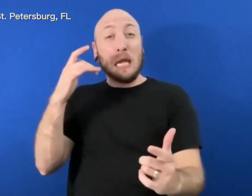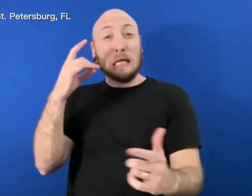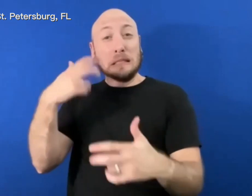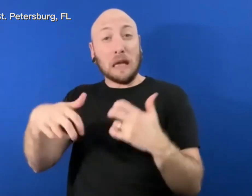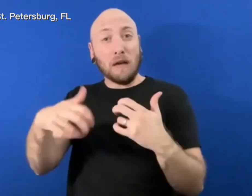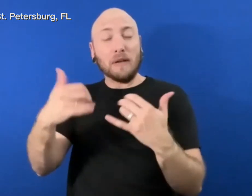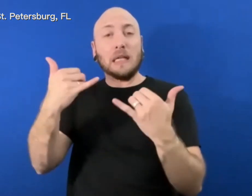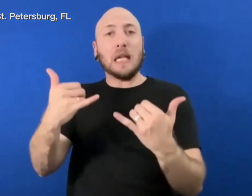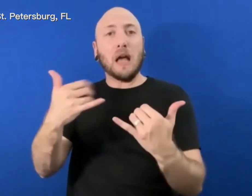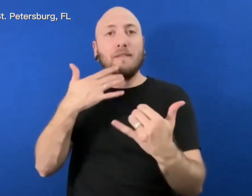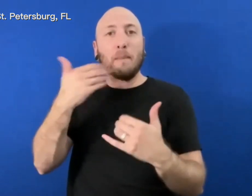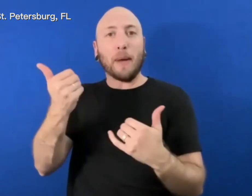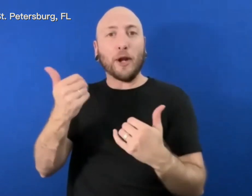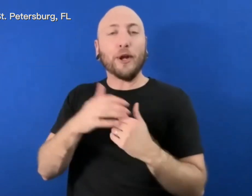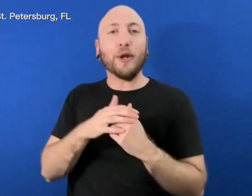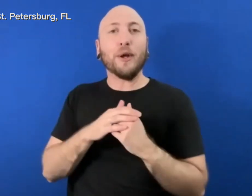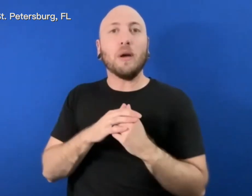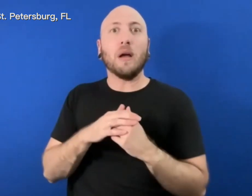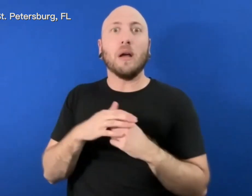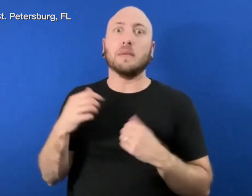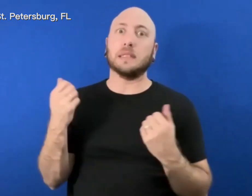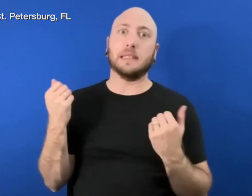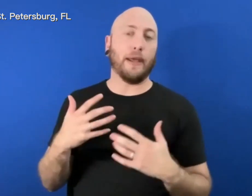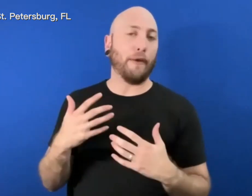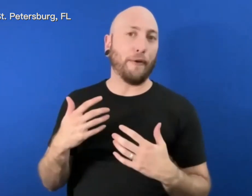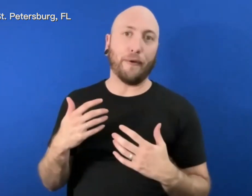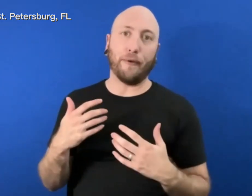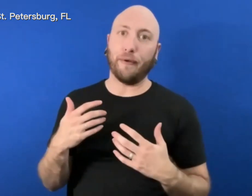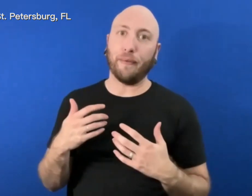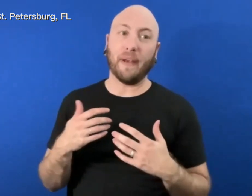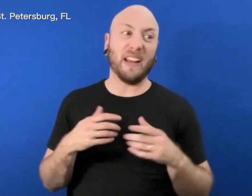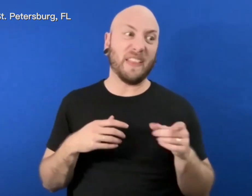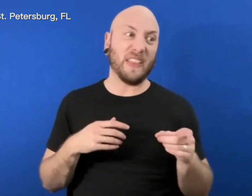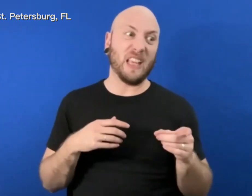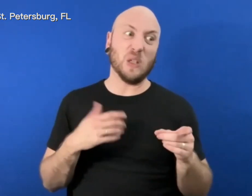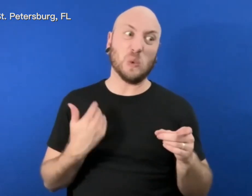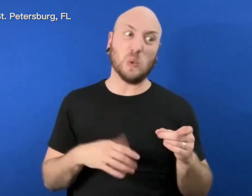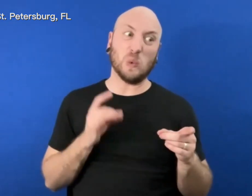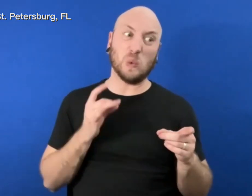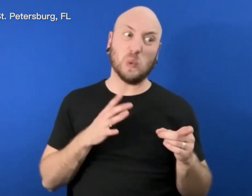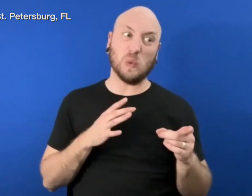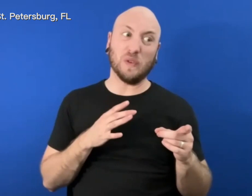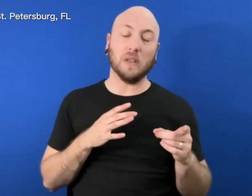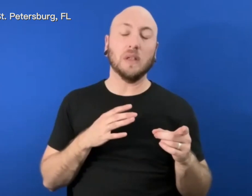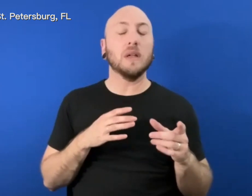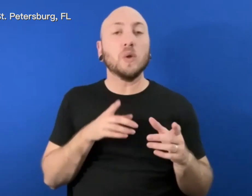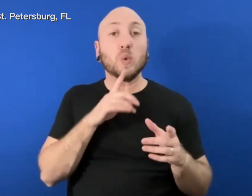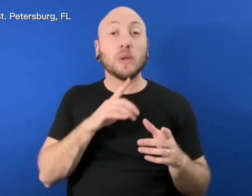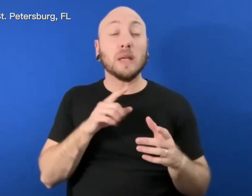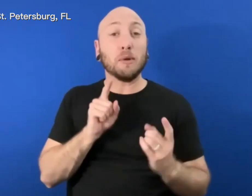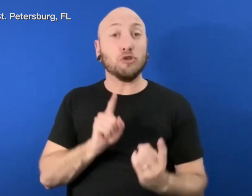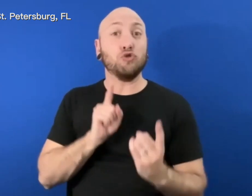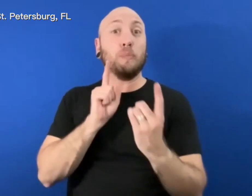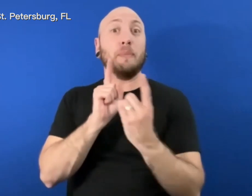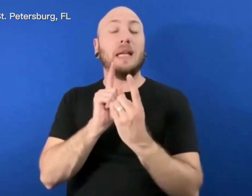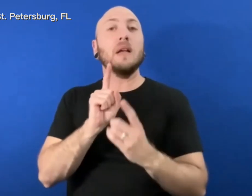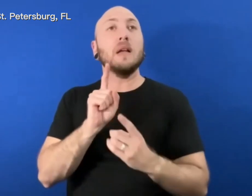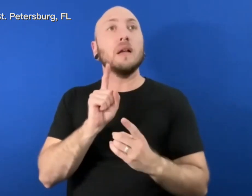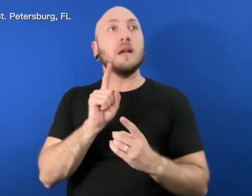them for some reason. Like I had so much fear to like not apologize, but to talk to these people and just like admit